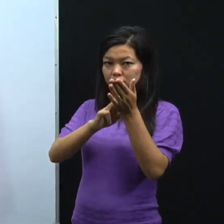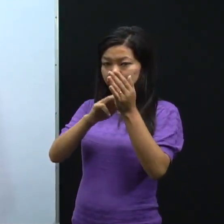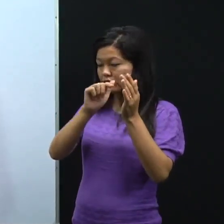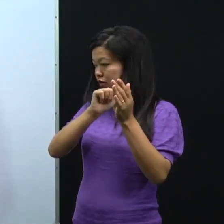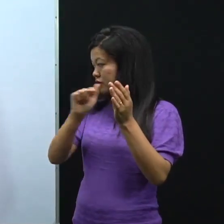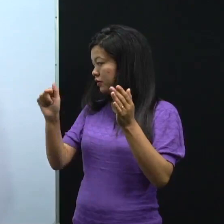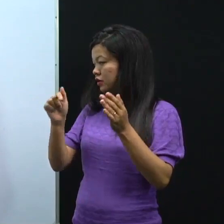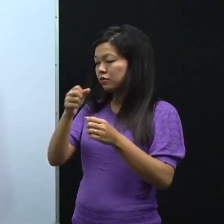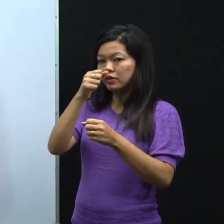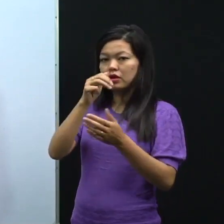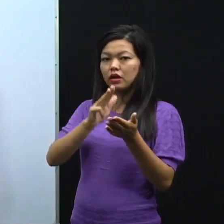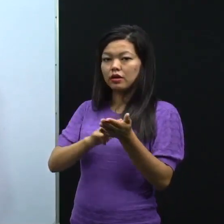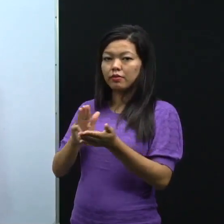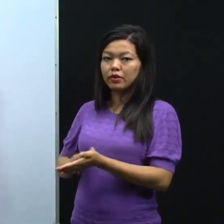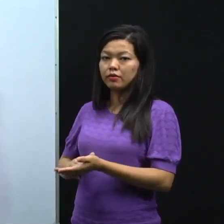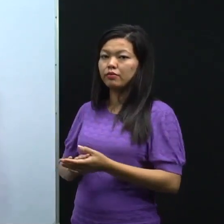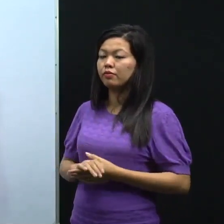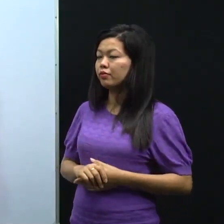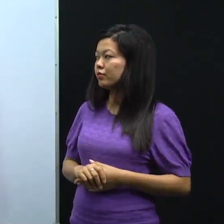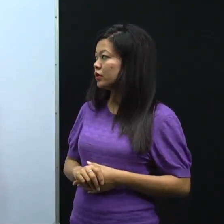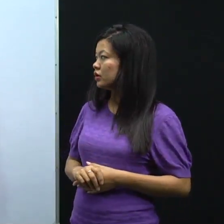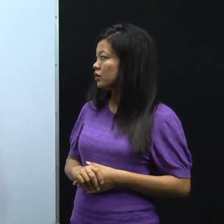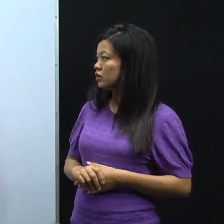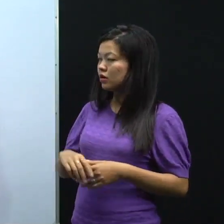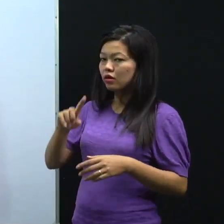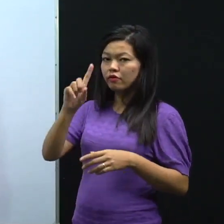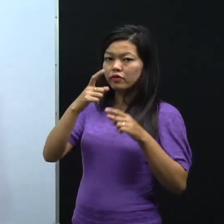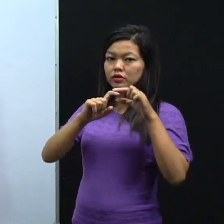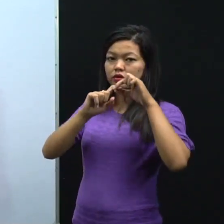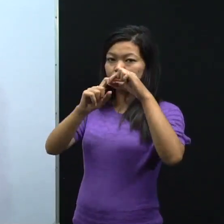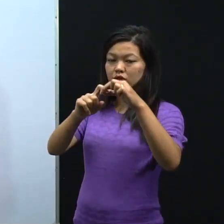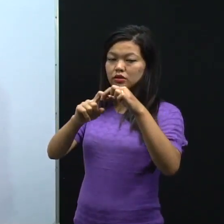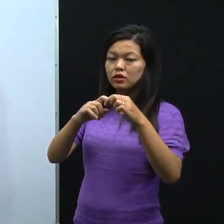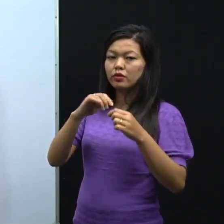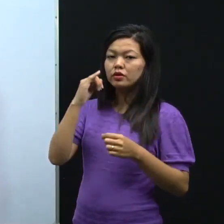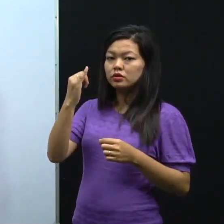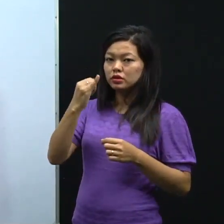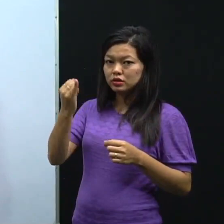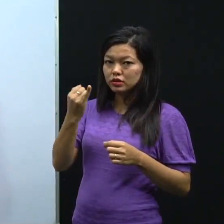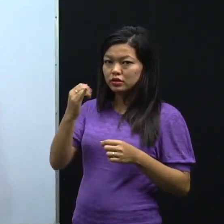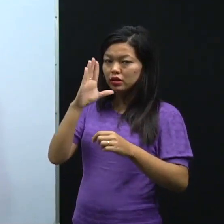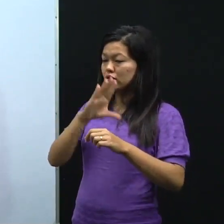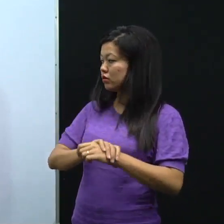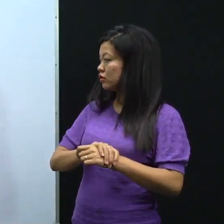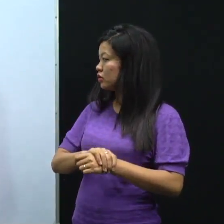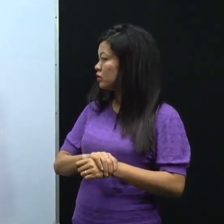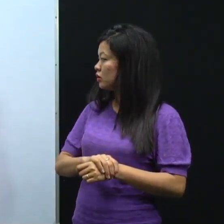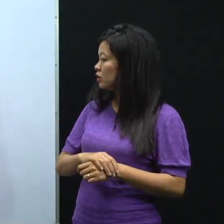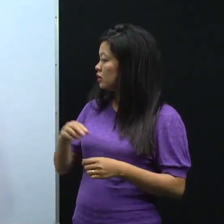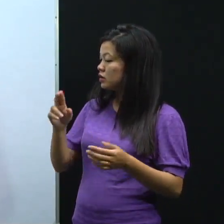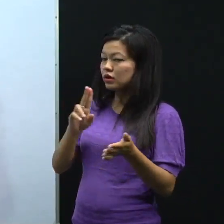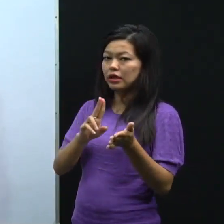So students, in this question, the first question, we have to find out this n.